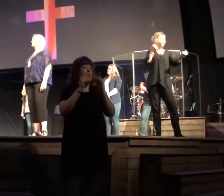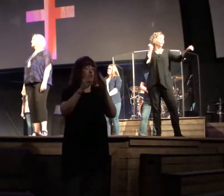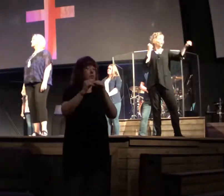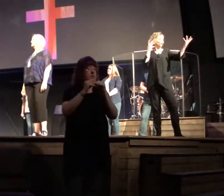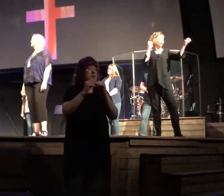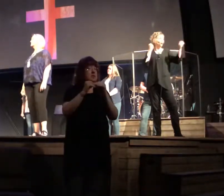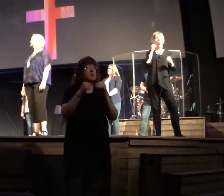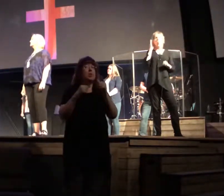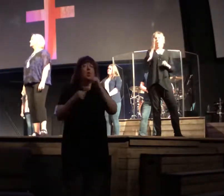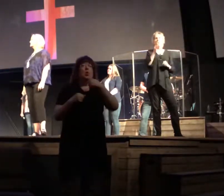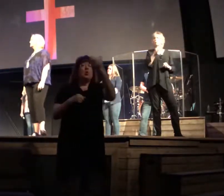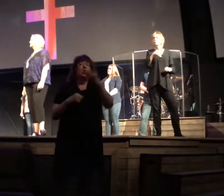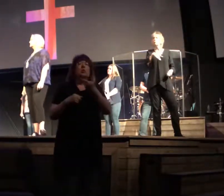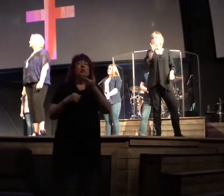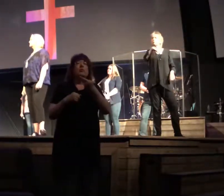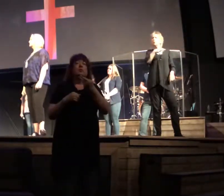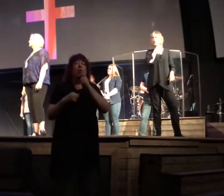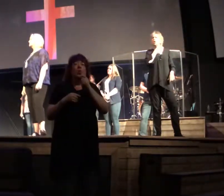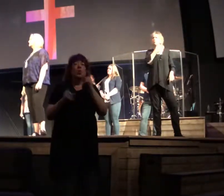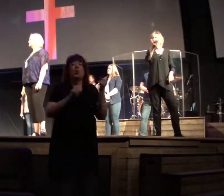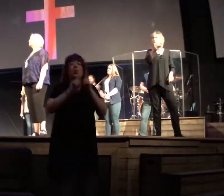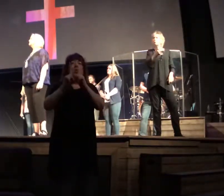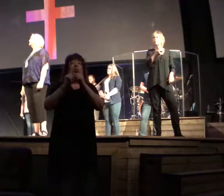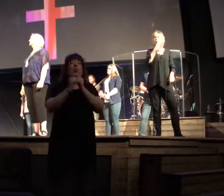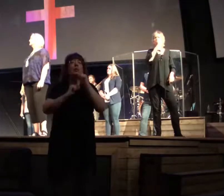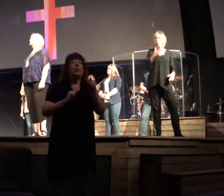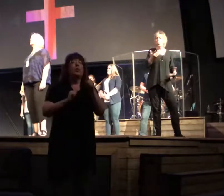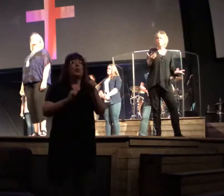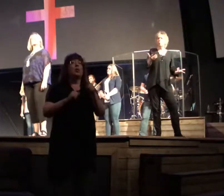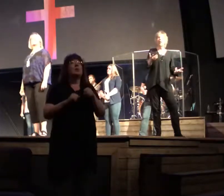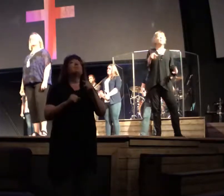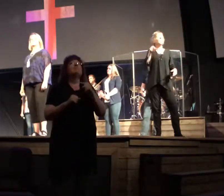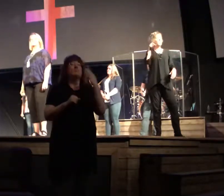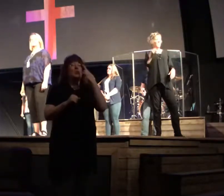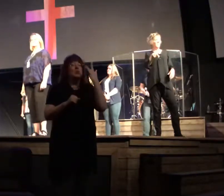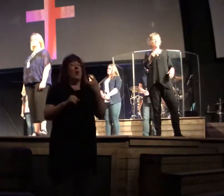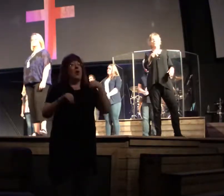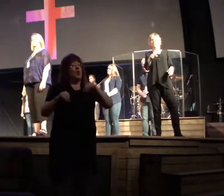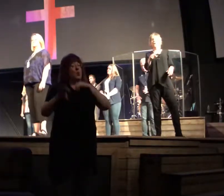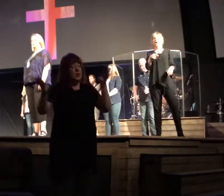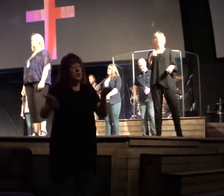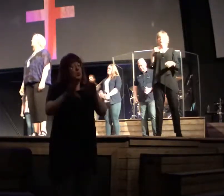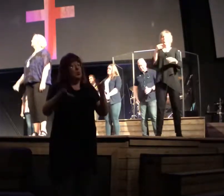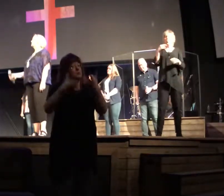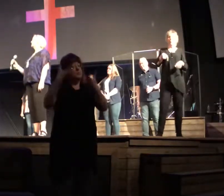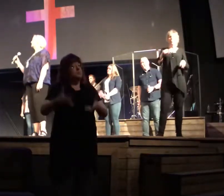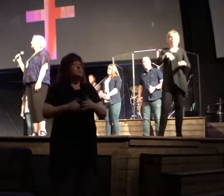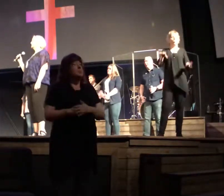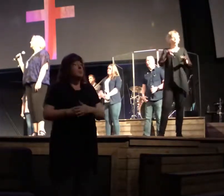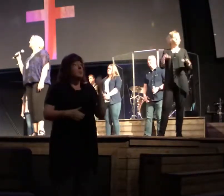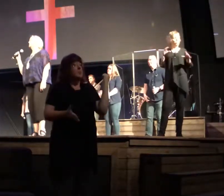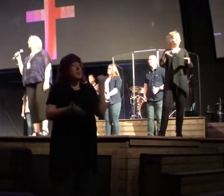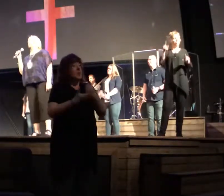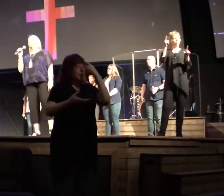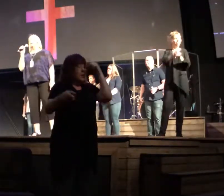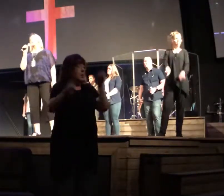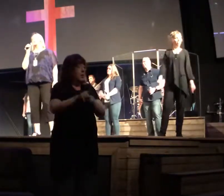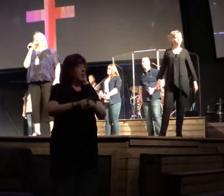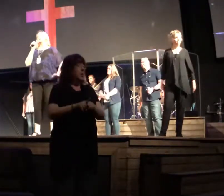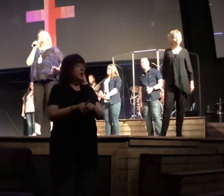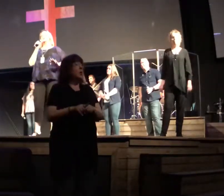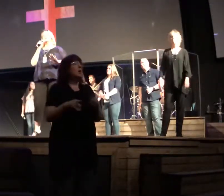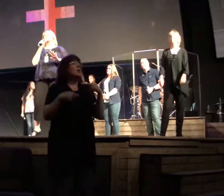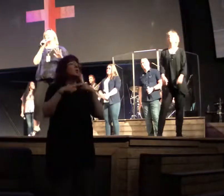services. Who are you bringing? Who are you inviting? This is why we do what we do. Amen?